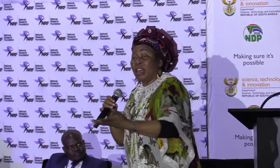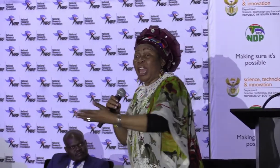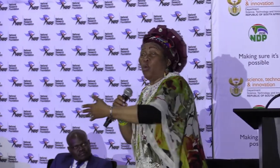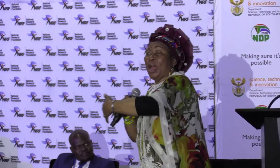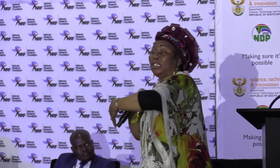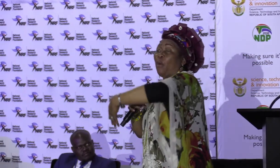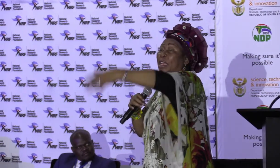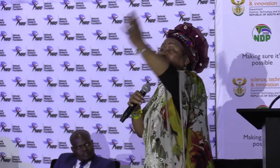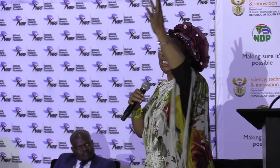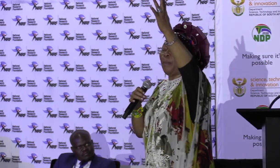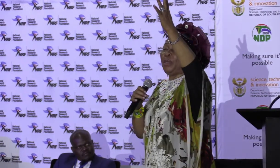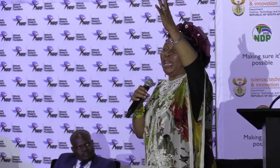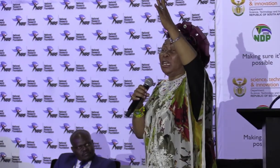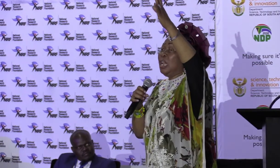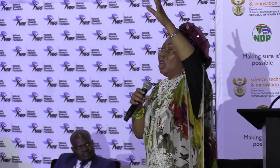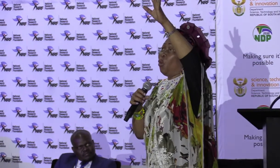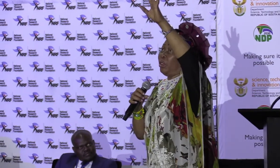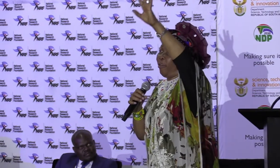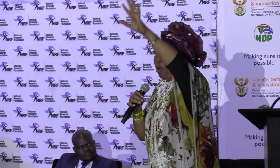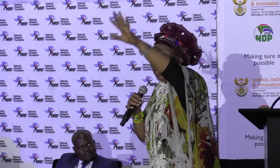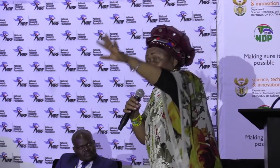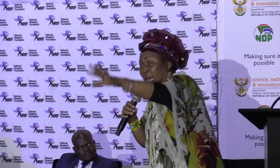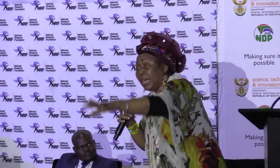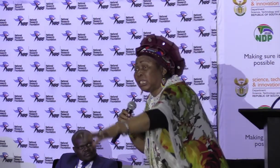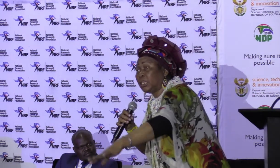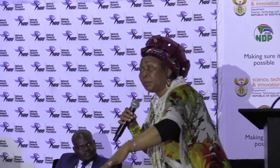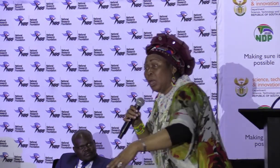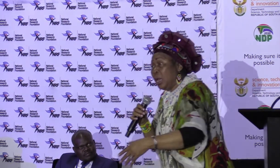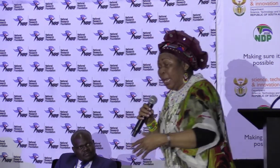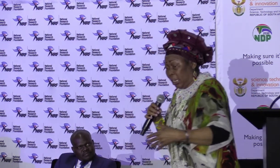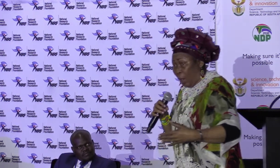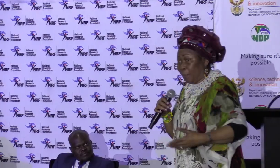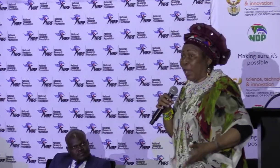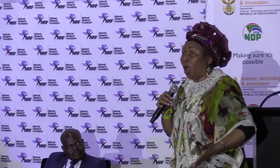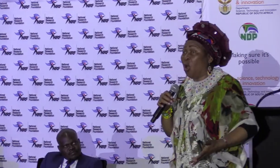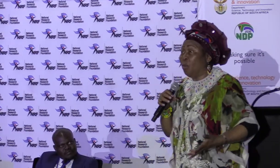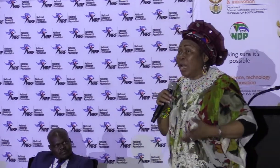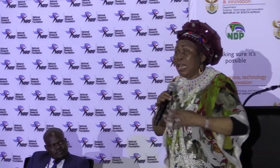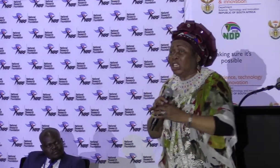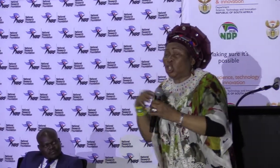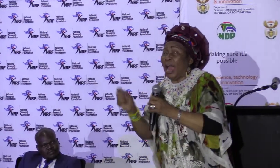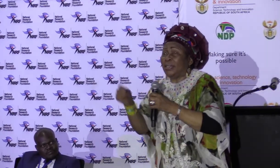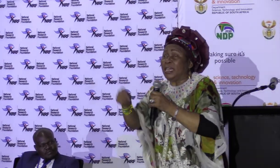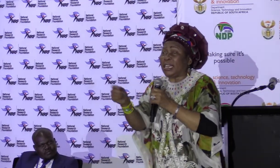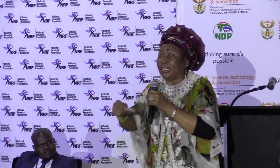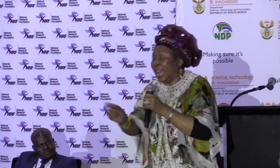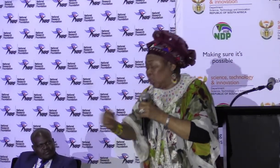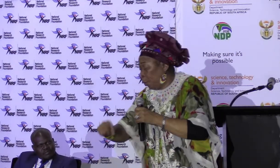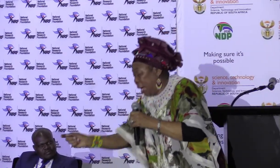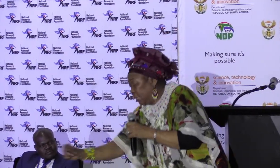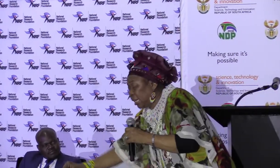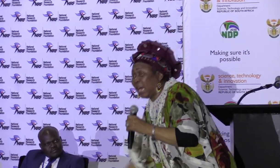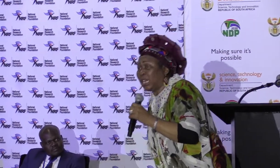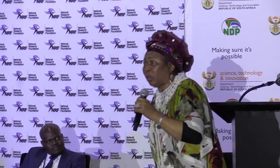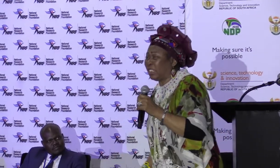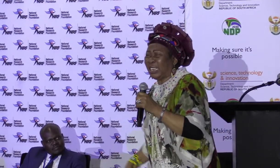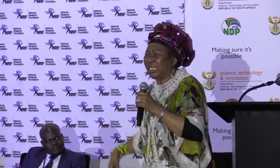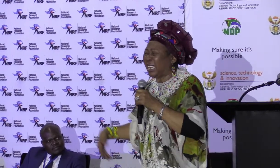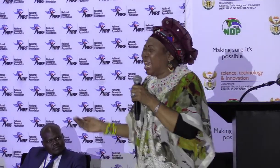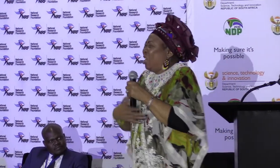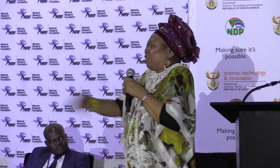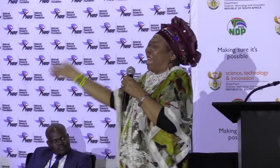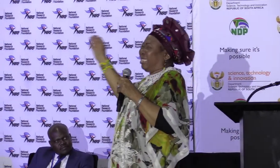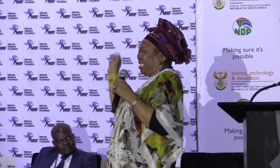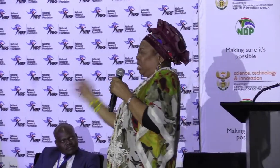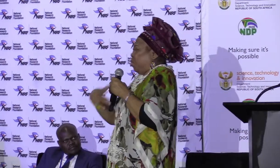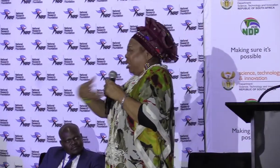sakho. They went away and disappeared with the falling night. And he went back home. He tried the next day to paint the colors of the